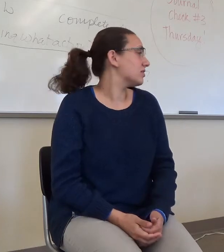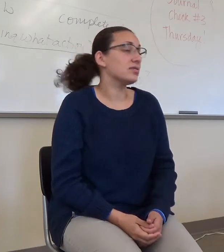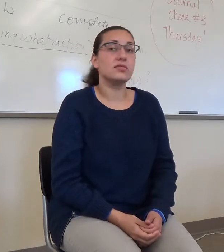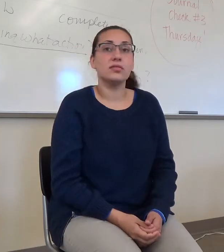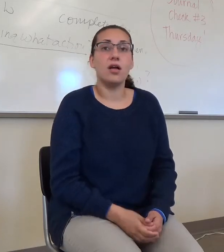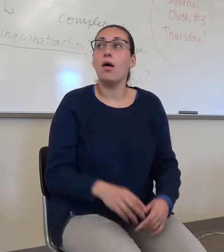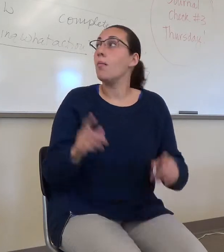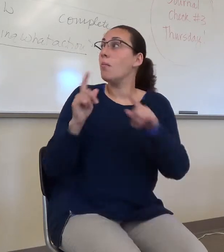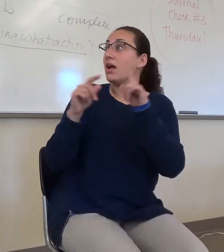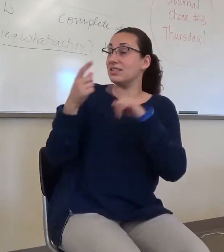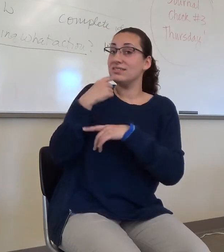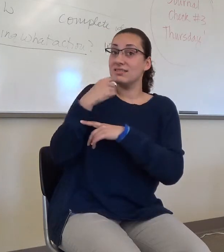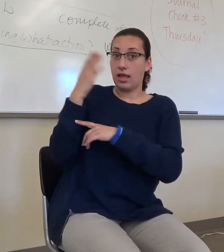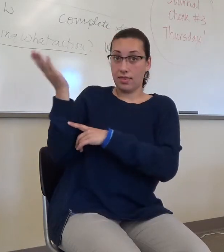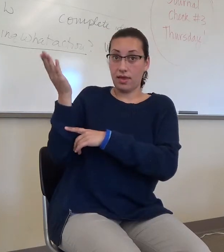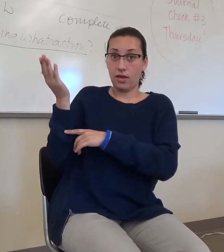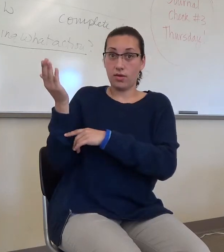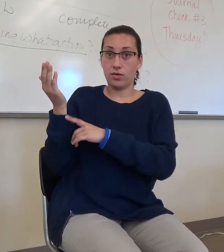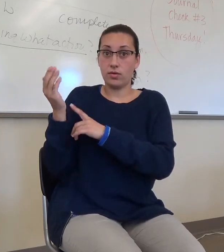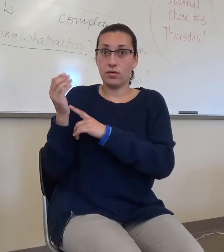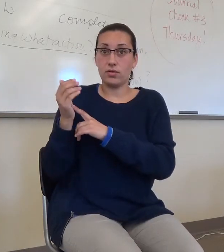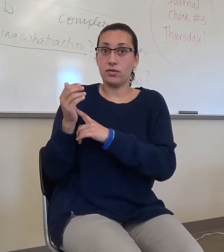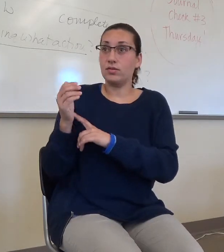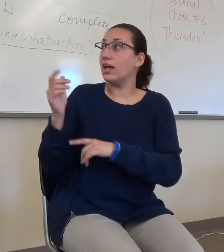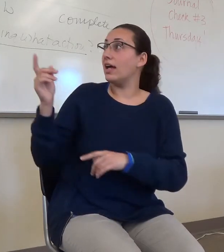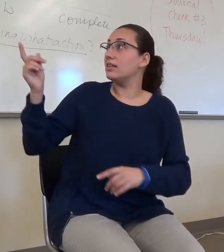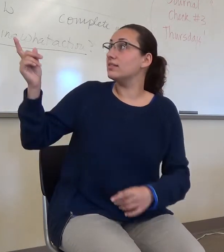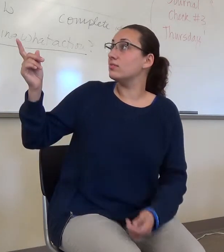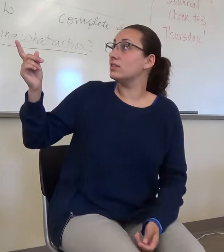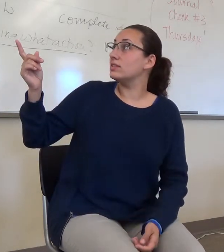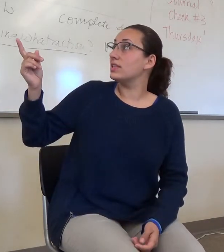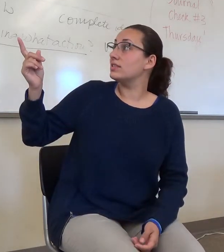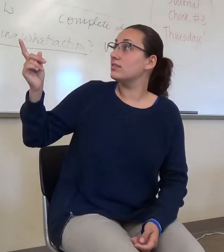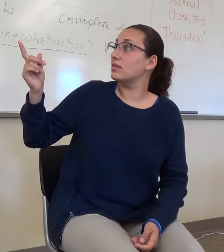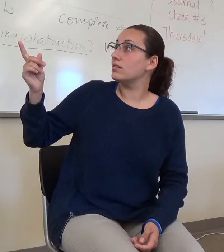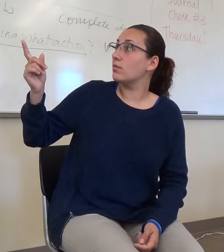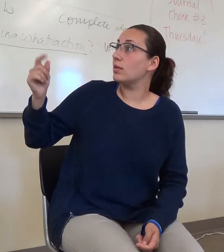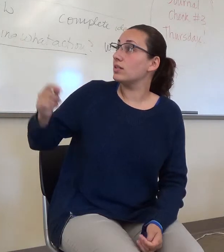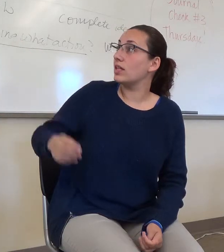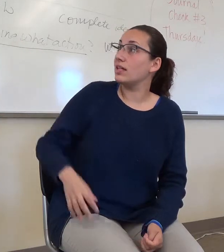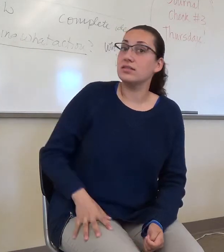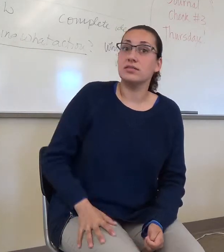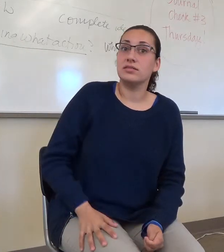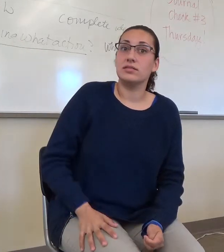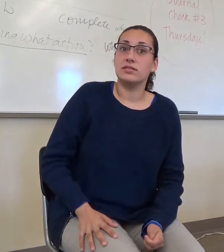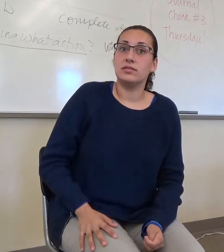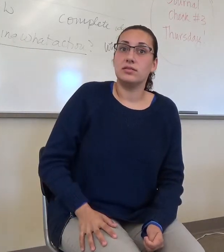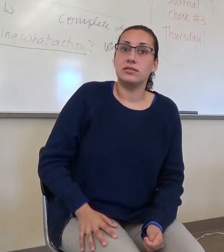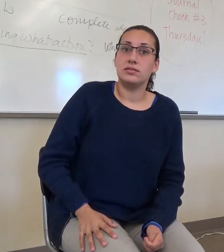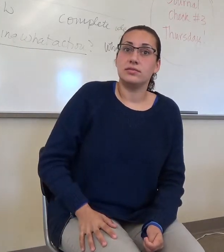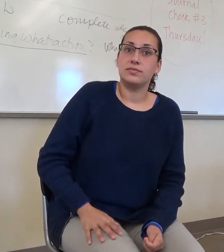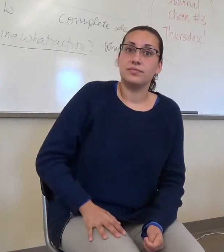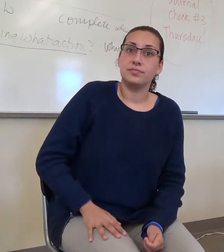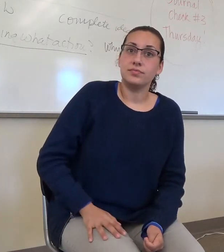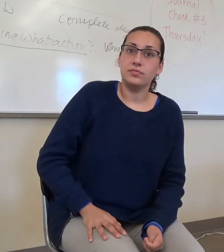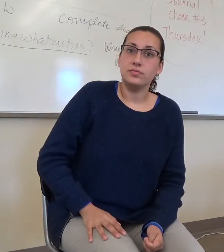is that what it says here? We're trying to figure Yeah, out what the reasons are in this paragraph.